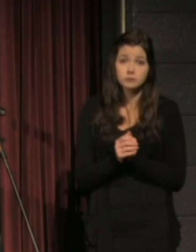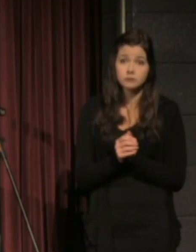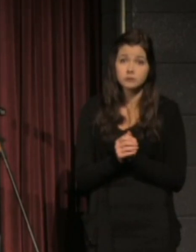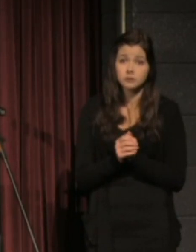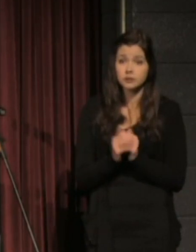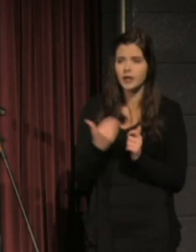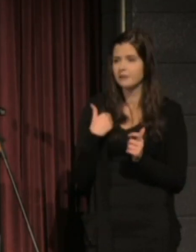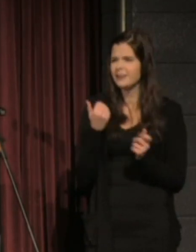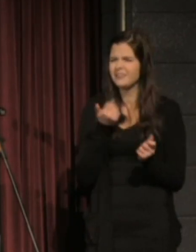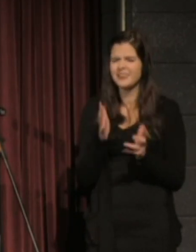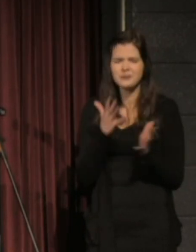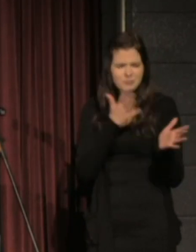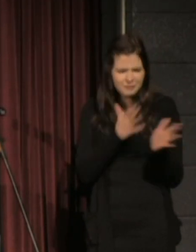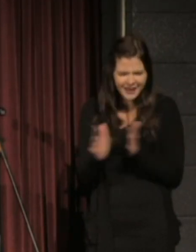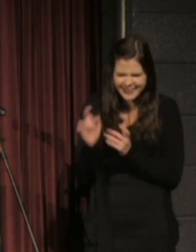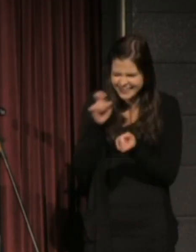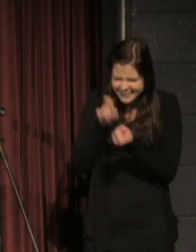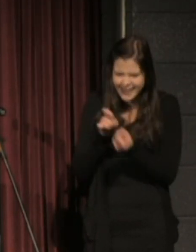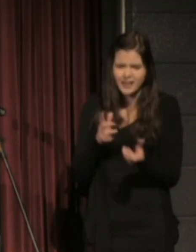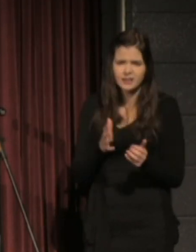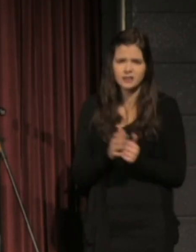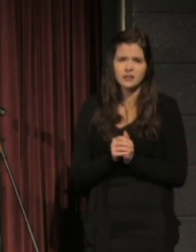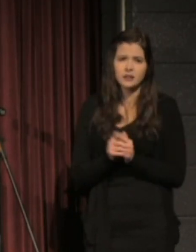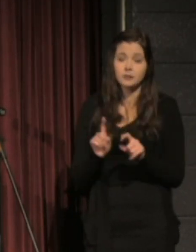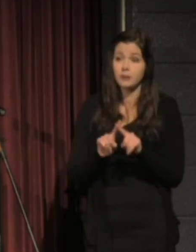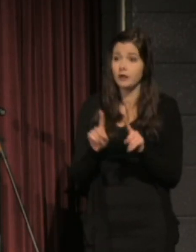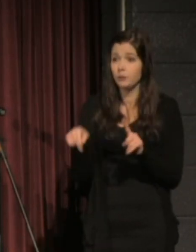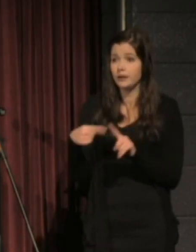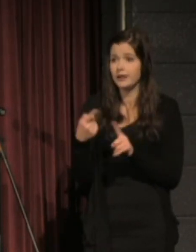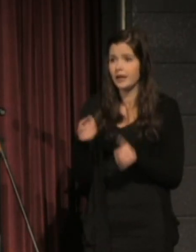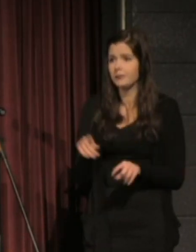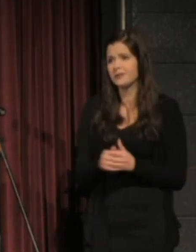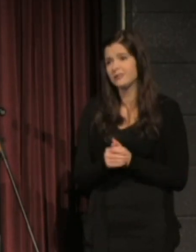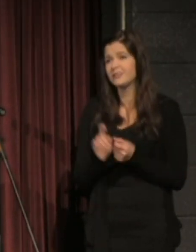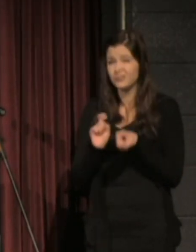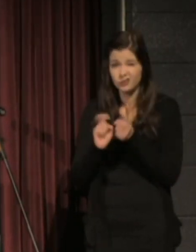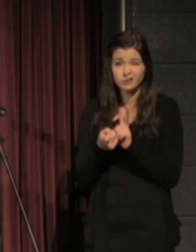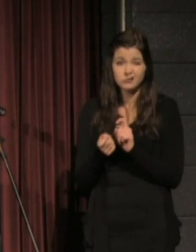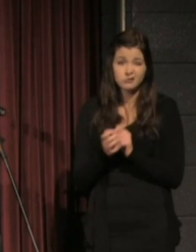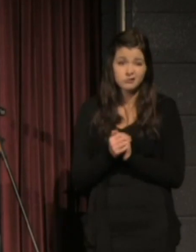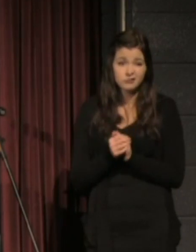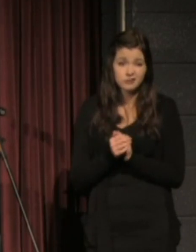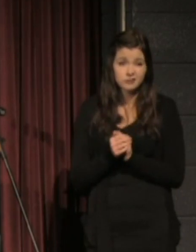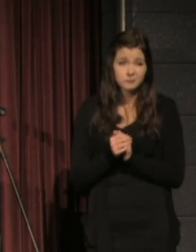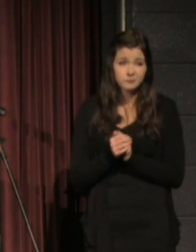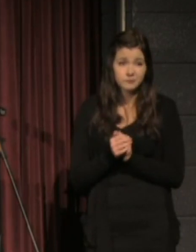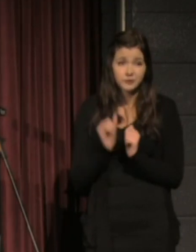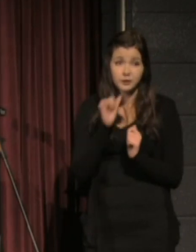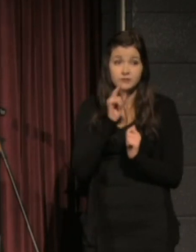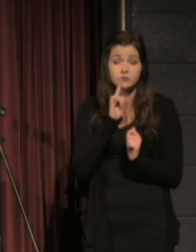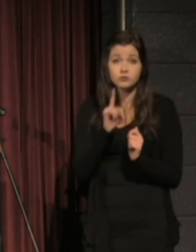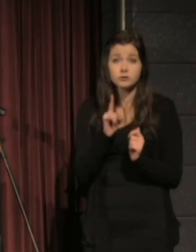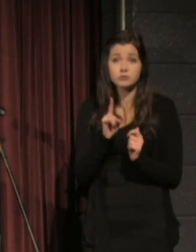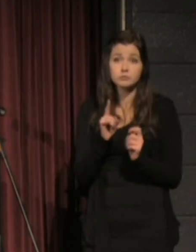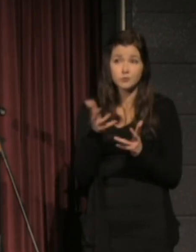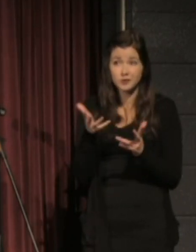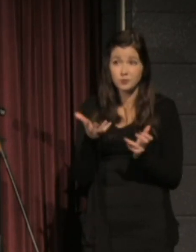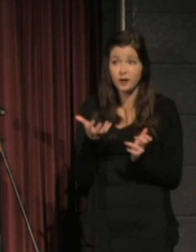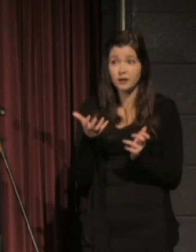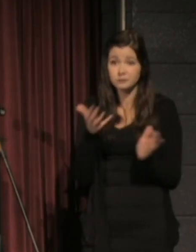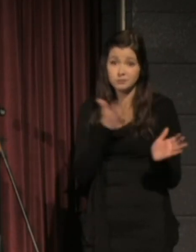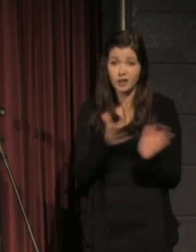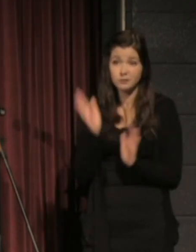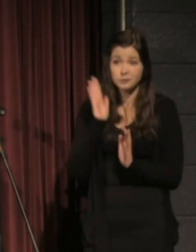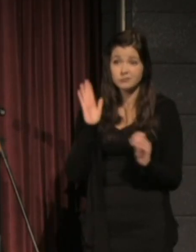will have everything planned out to a T, but when you get there, things change, and you aren't even sure you actually want what you had